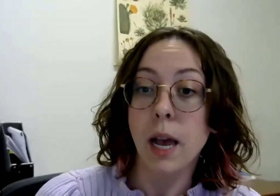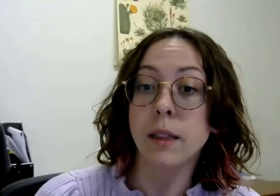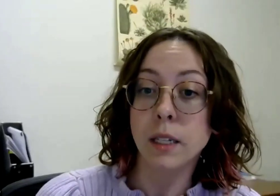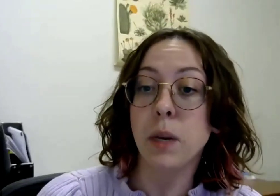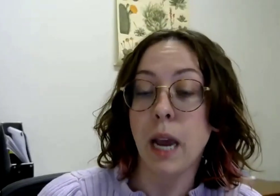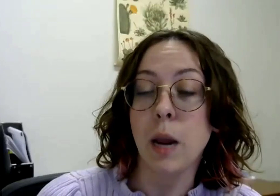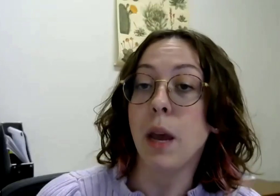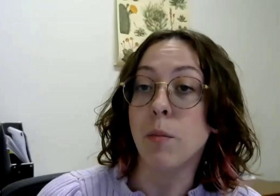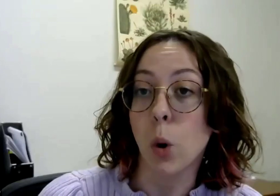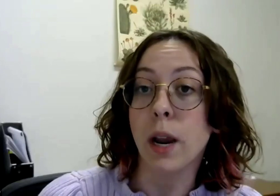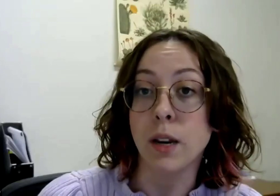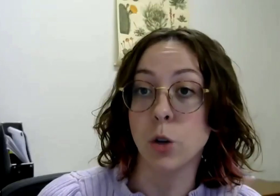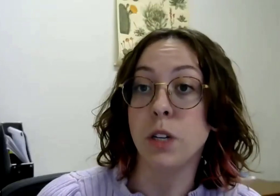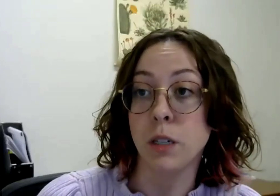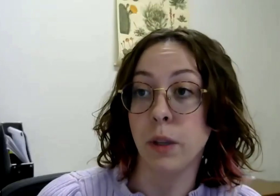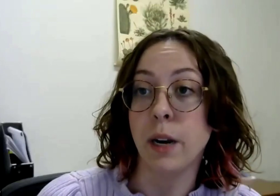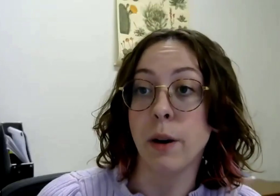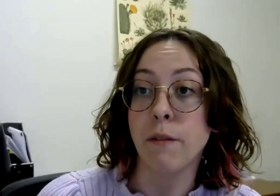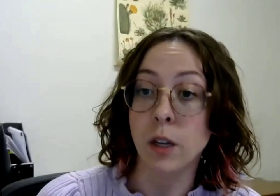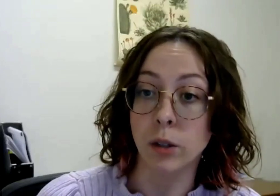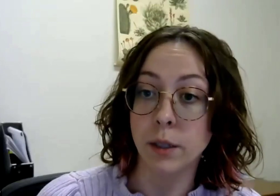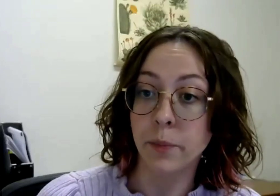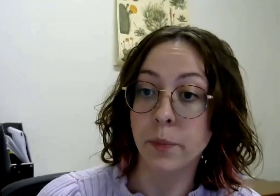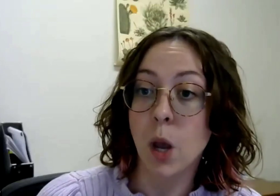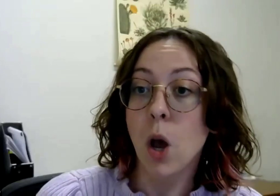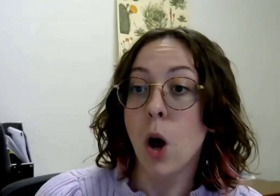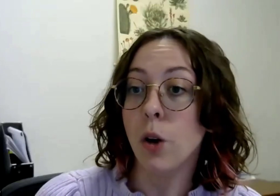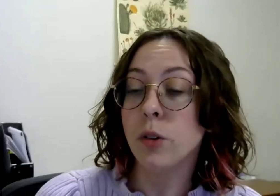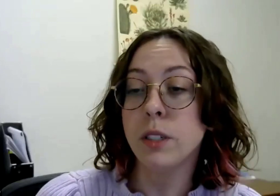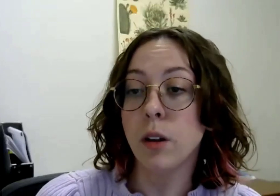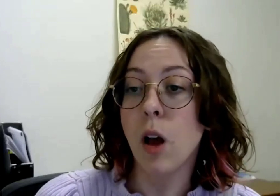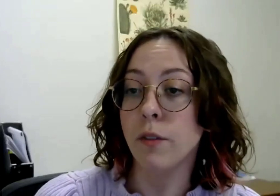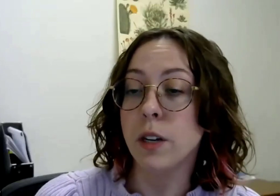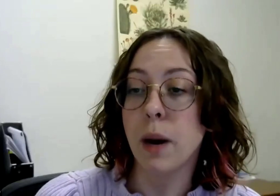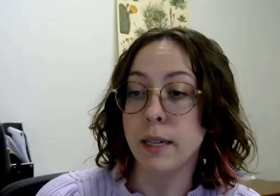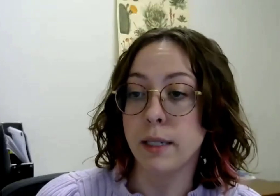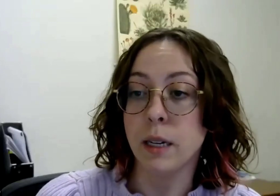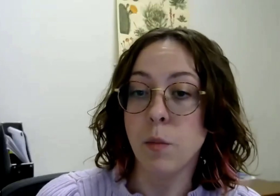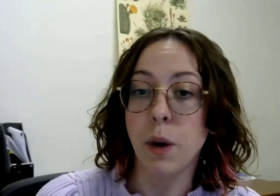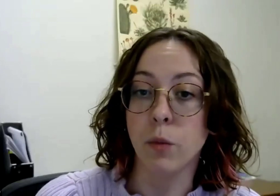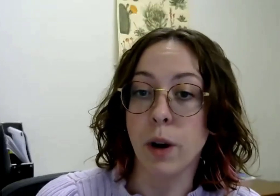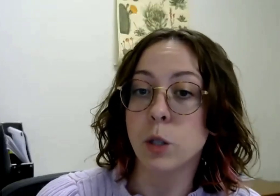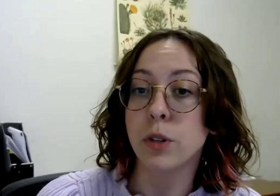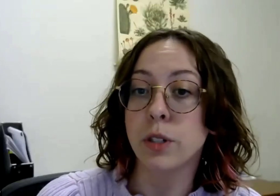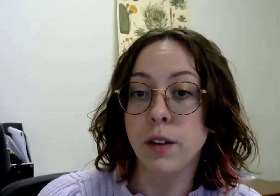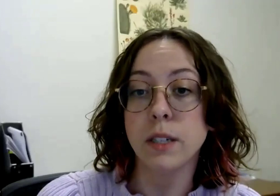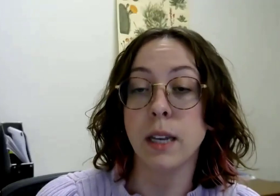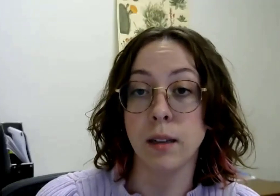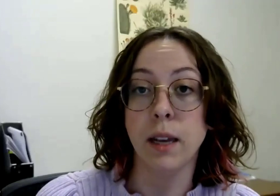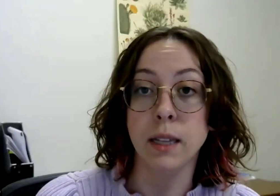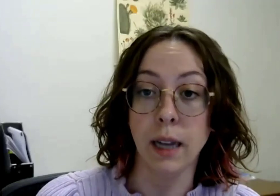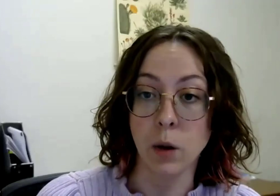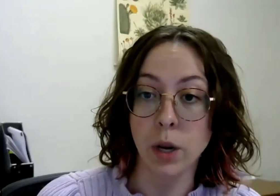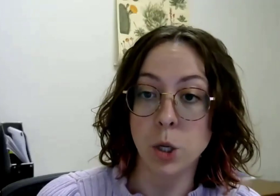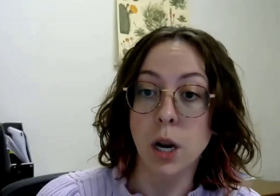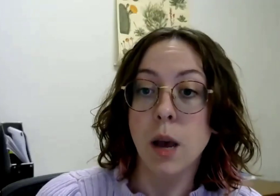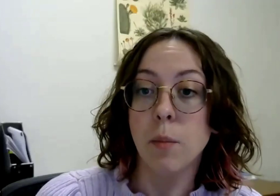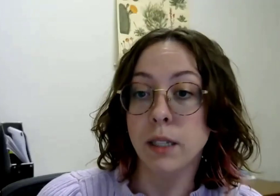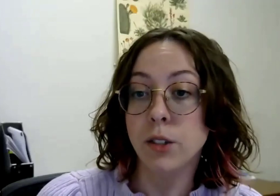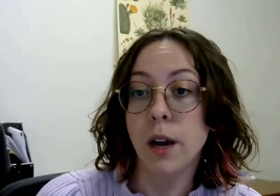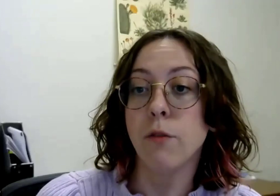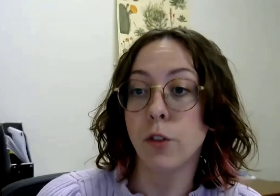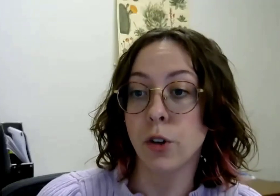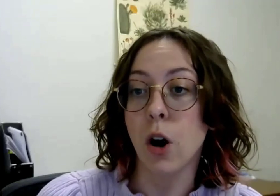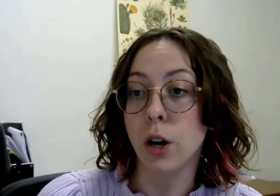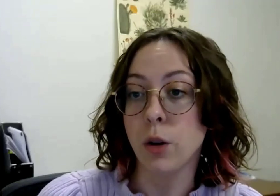programs, and thus became a more interdisciplinary field. Although still often bisected by the writer's perceived skill in the language,